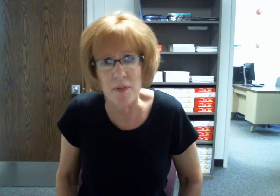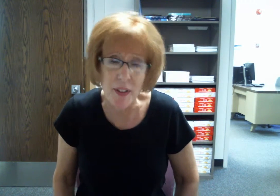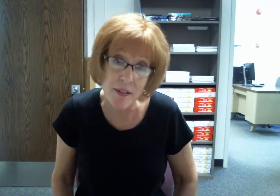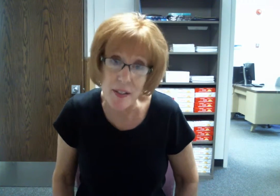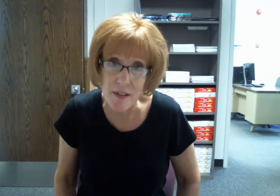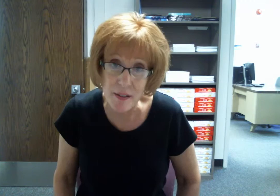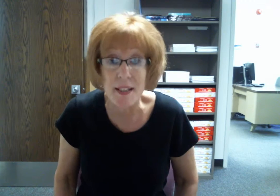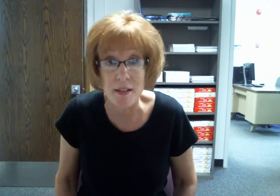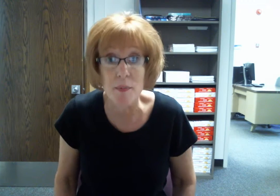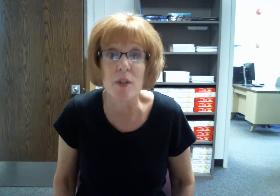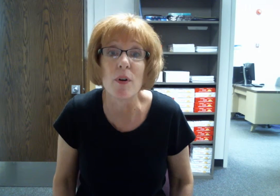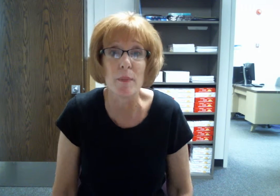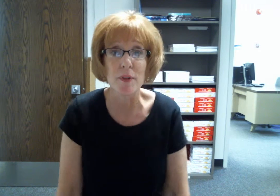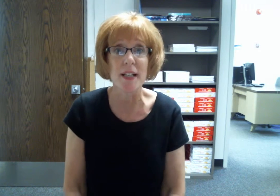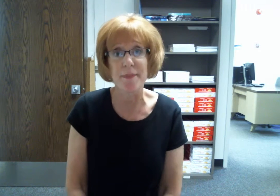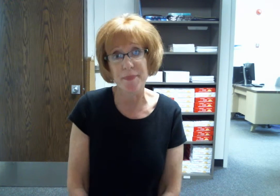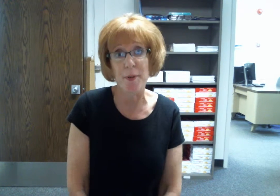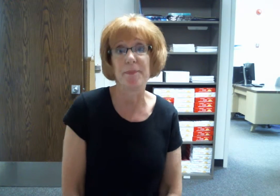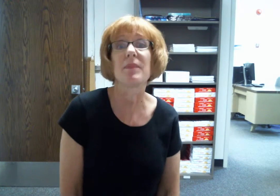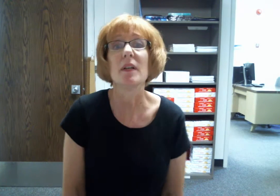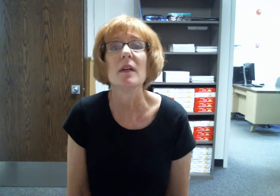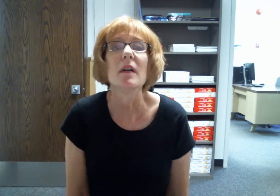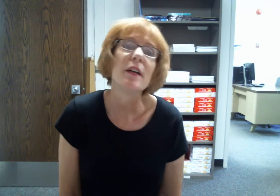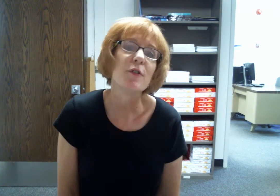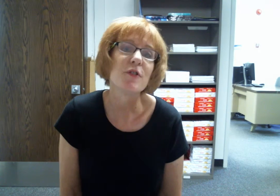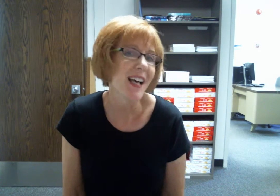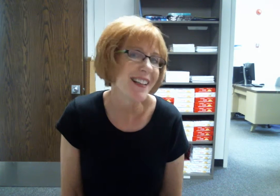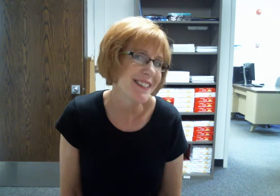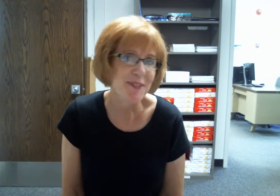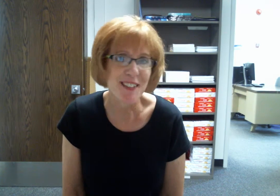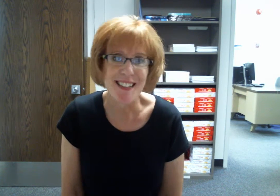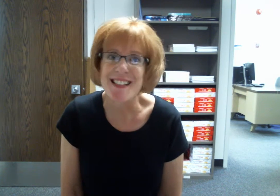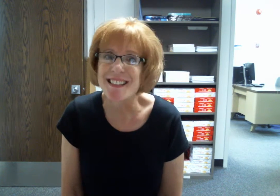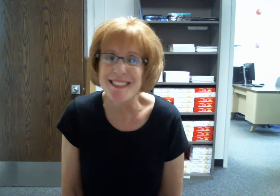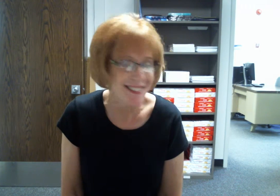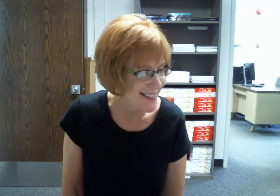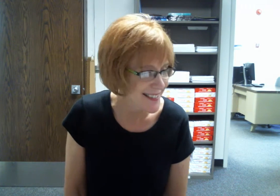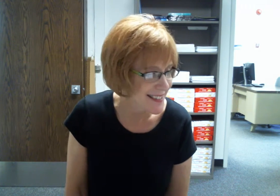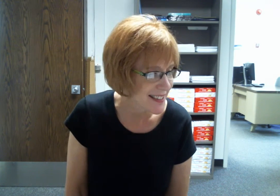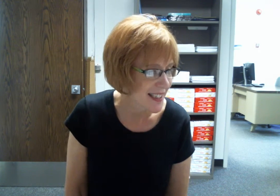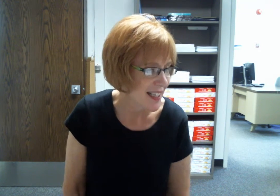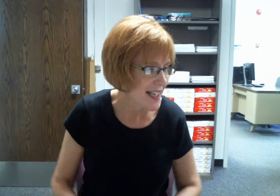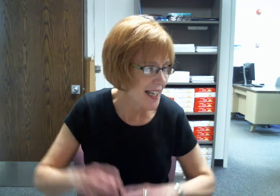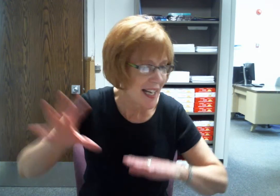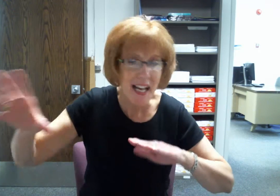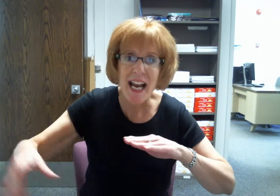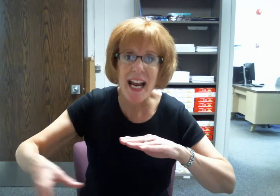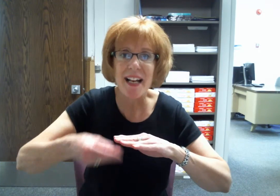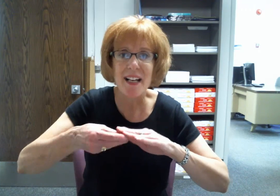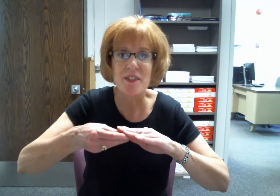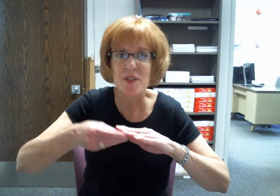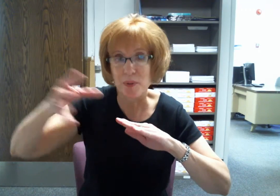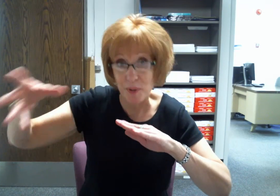if-then sentences. That's going to be the grammar today. So here's your signs for the lesson. Add on to